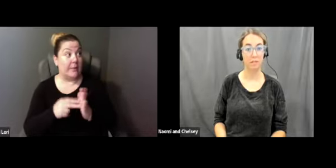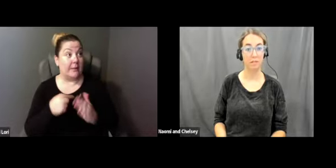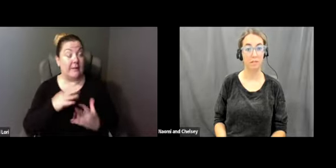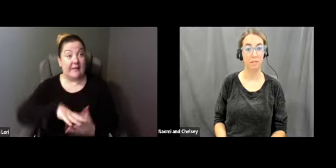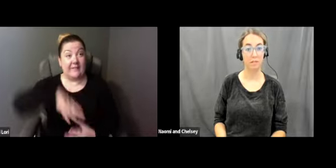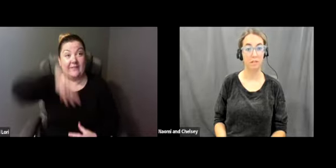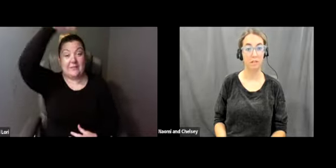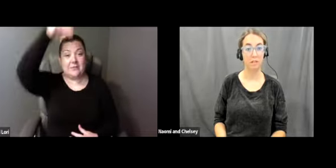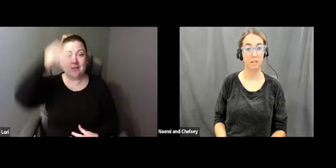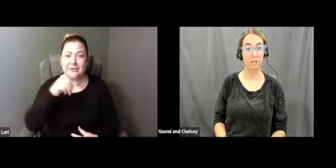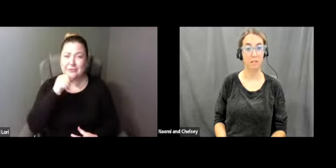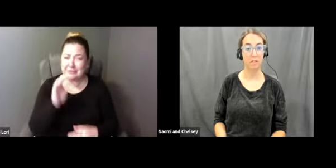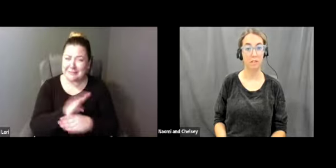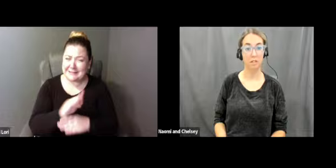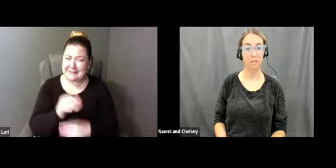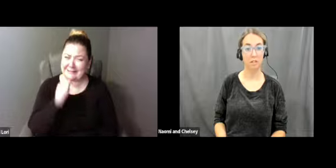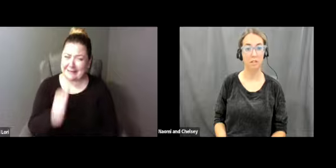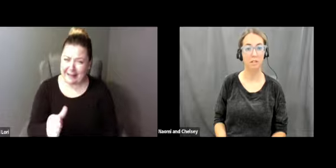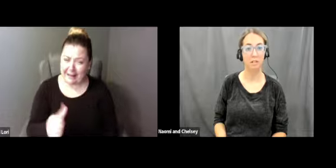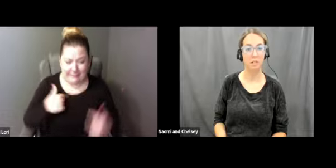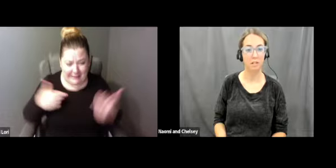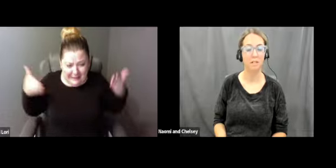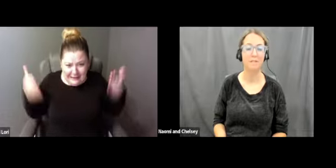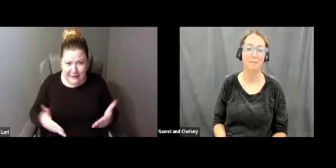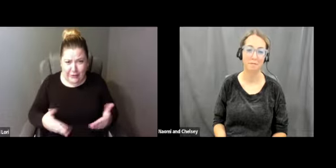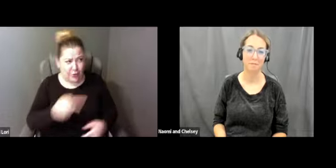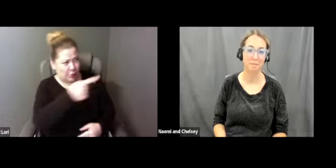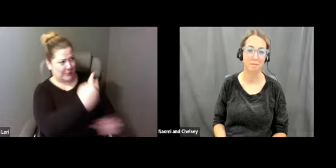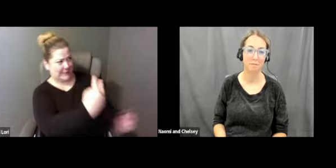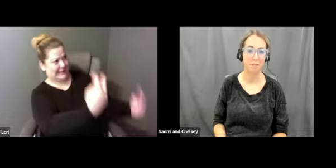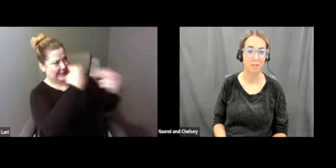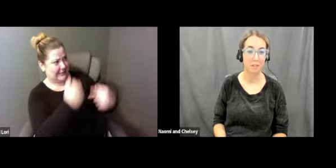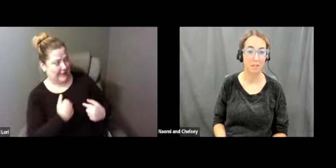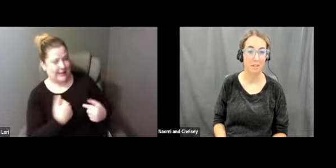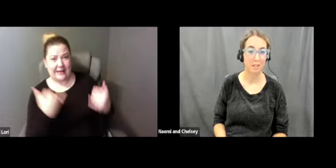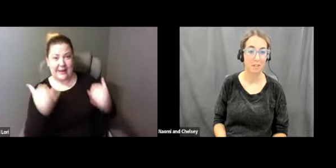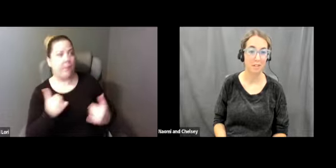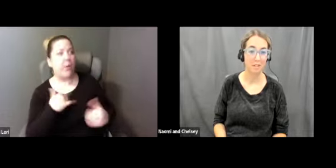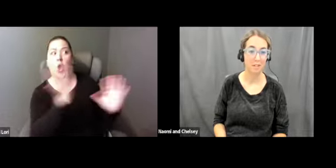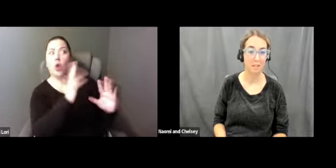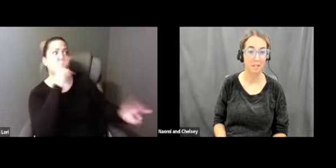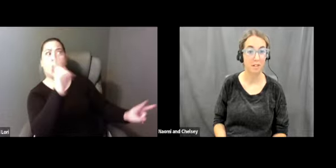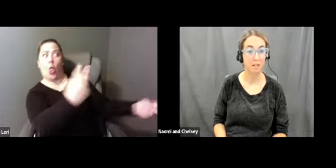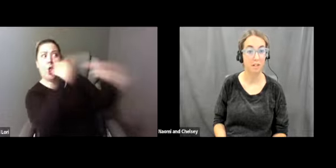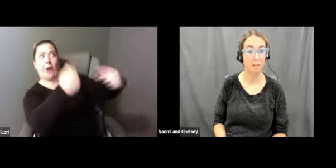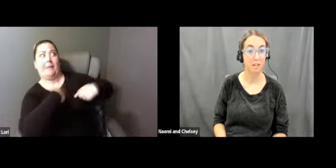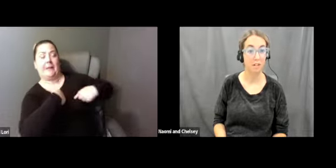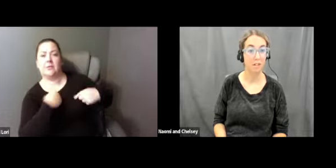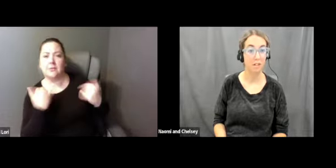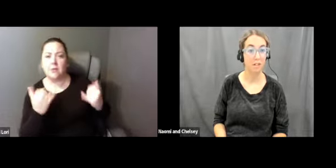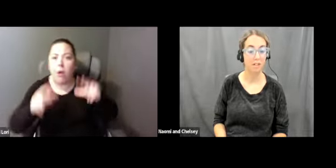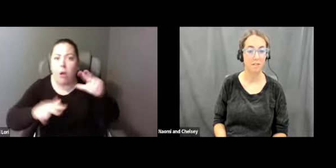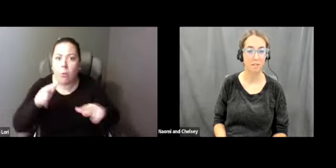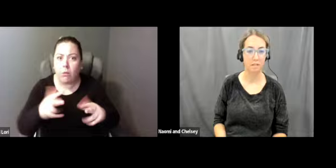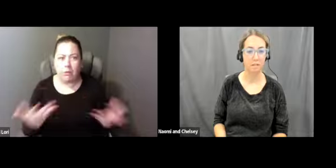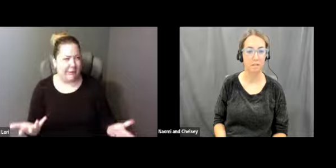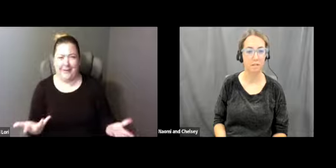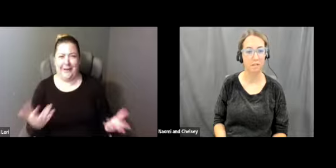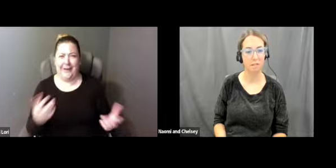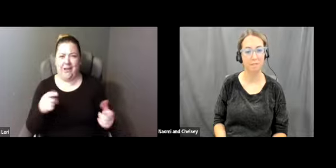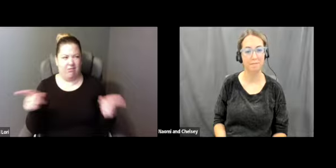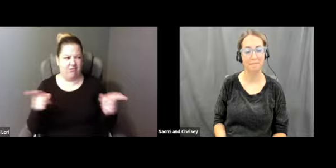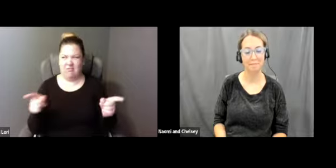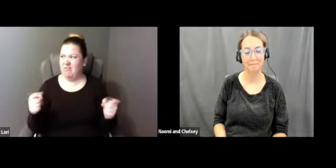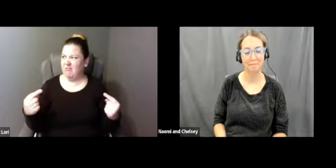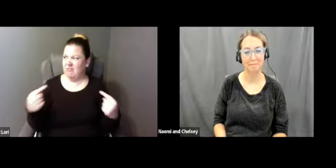job interviewer could see you, and now you're just making it weird and awkward for everybody. But also I wanted to say, like, when you interact